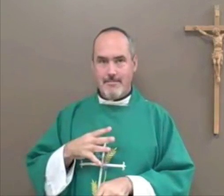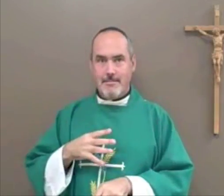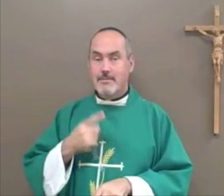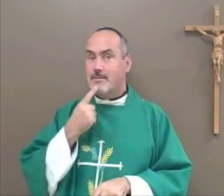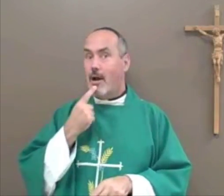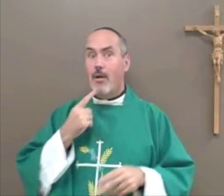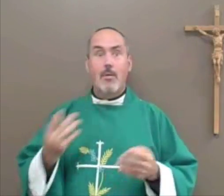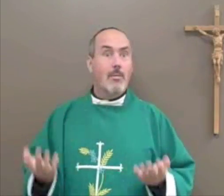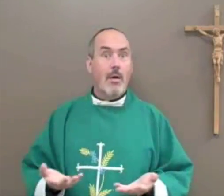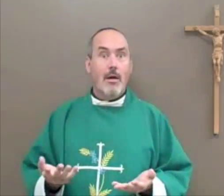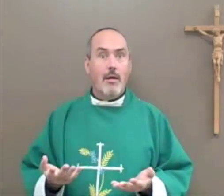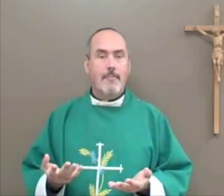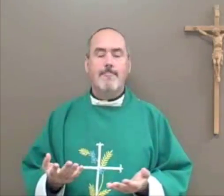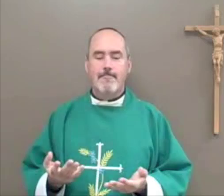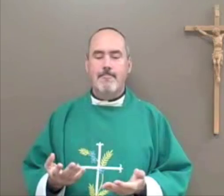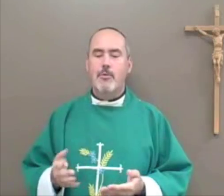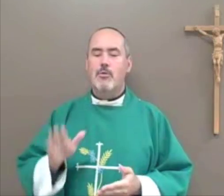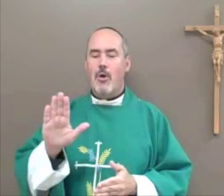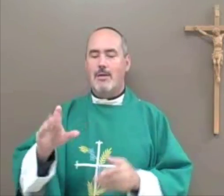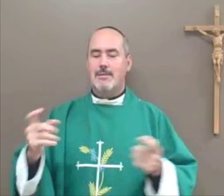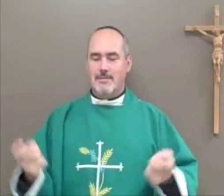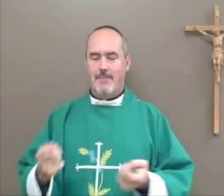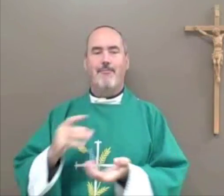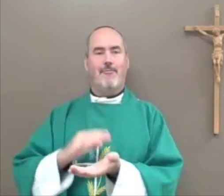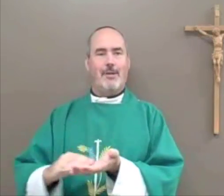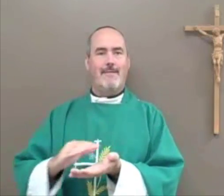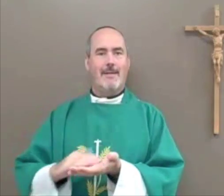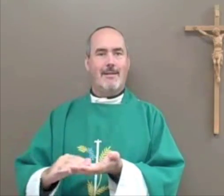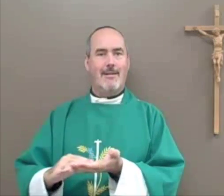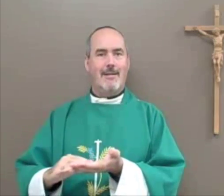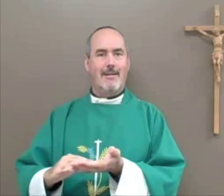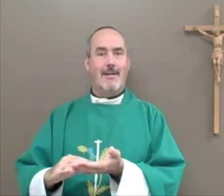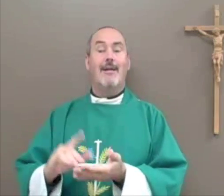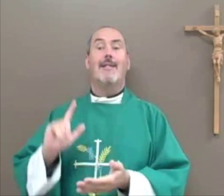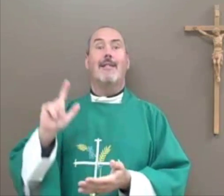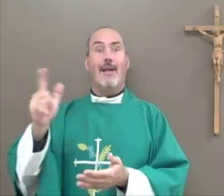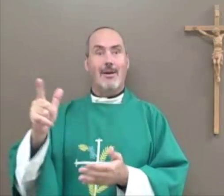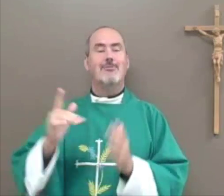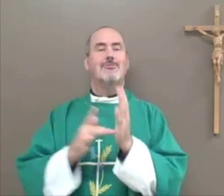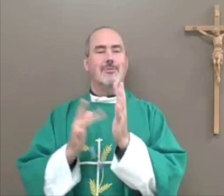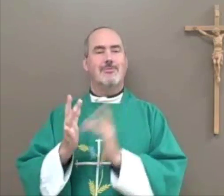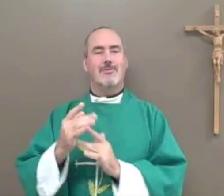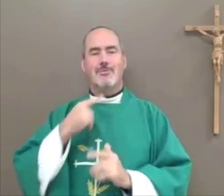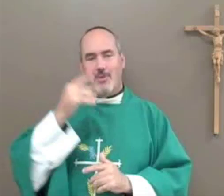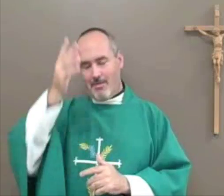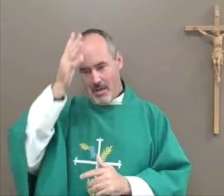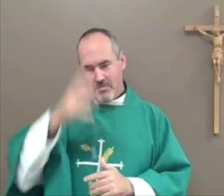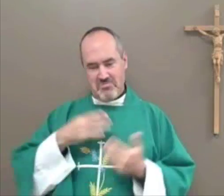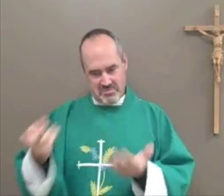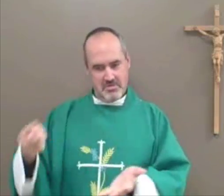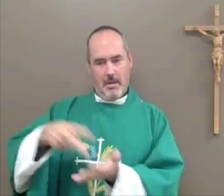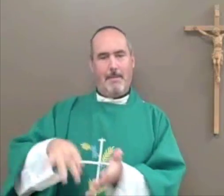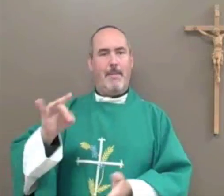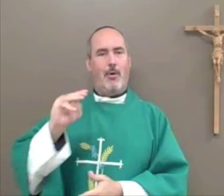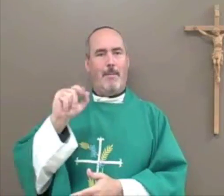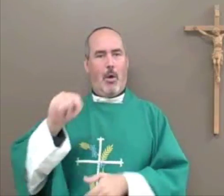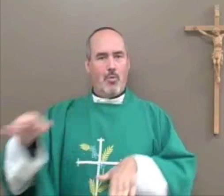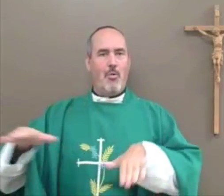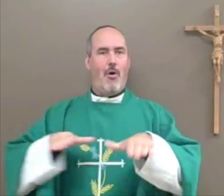and said to the man, "Your sins are forgiven." And then after a while, Jesus told the man to stand up and